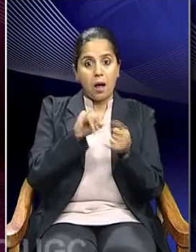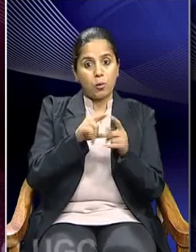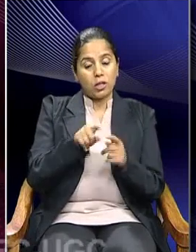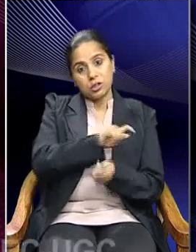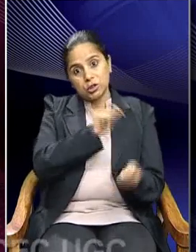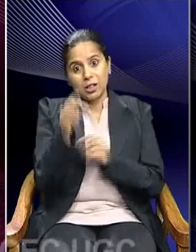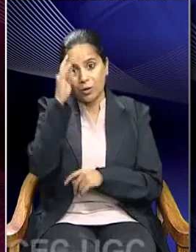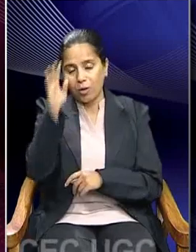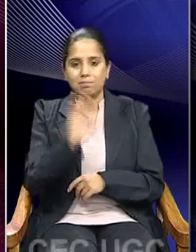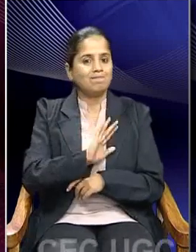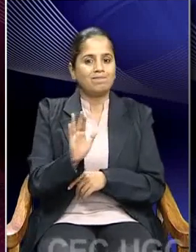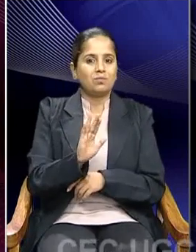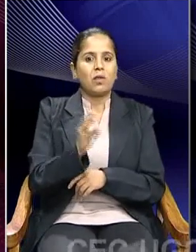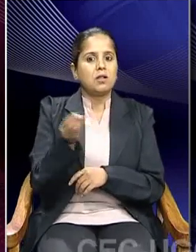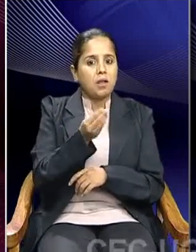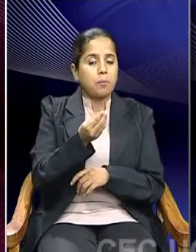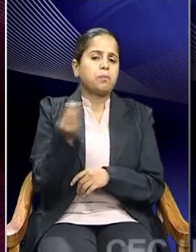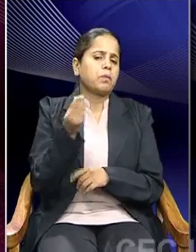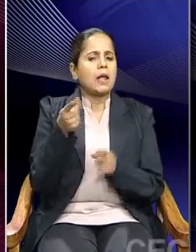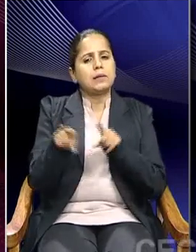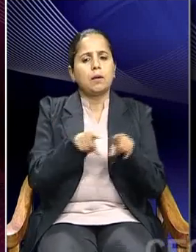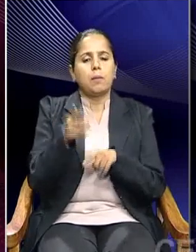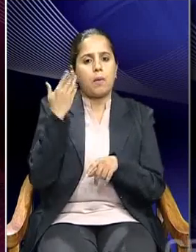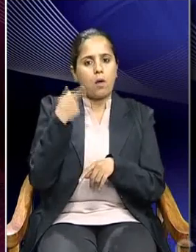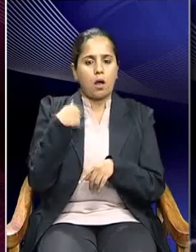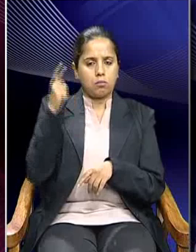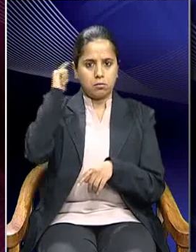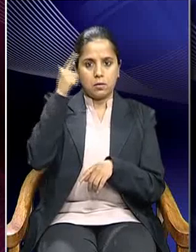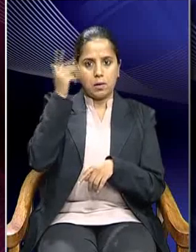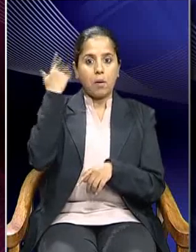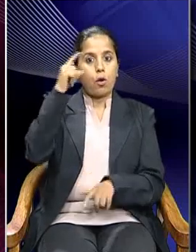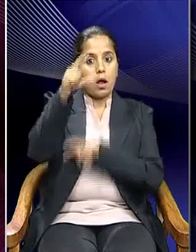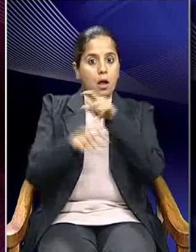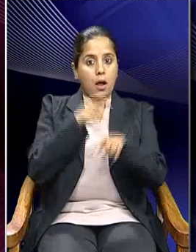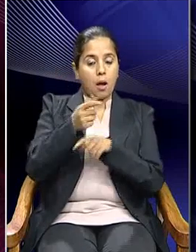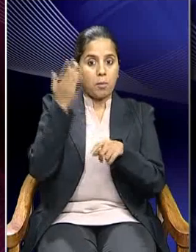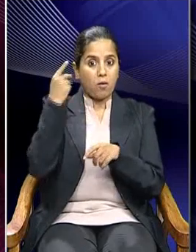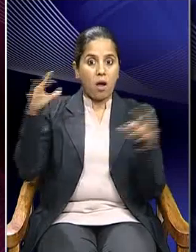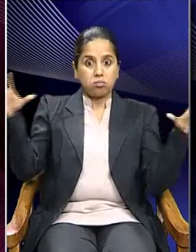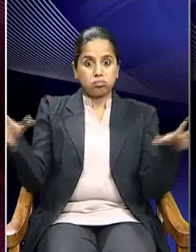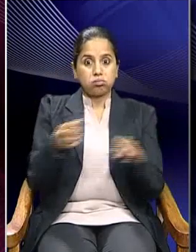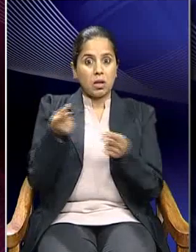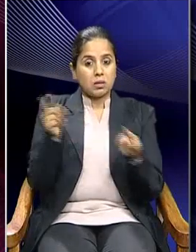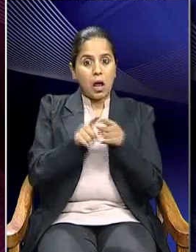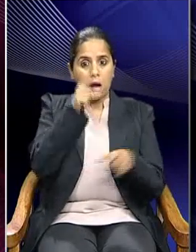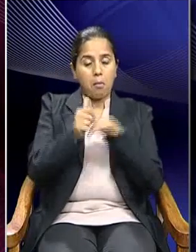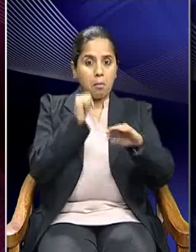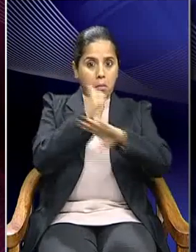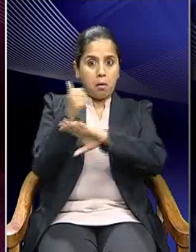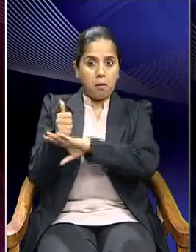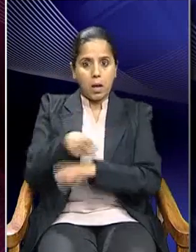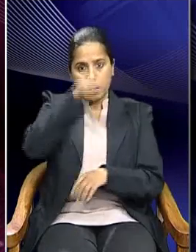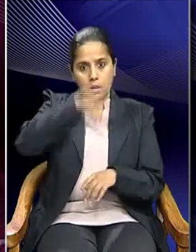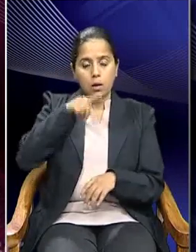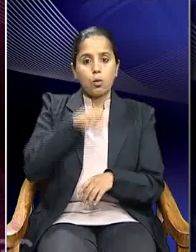theory. For instance, there is an assumption that when industrialization was taking place in India,